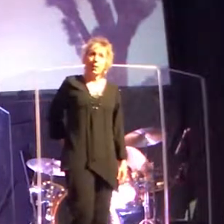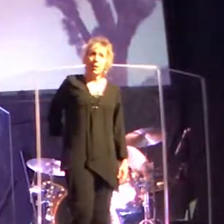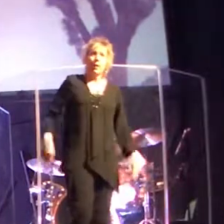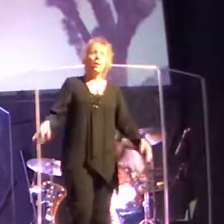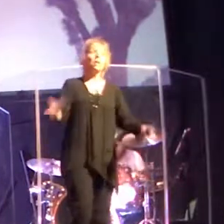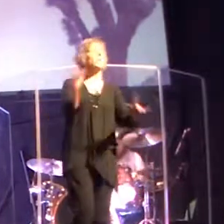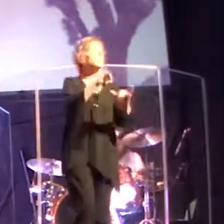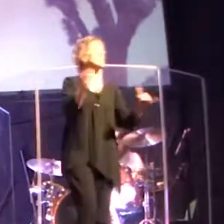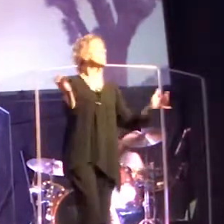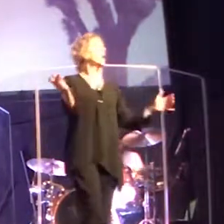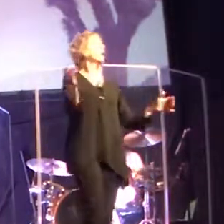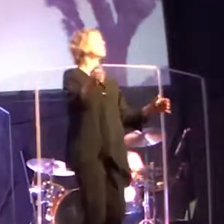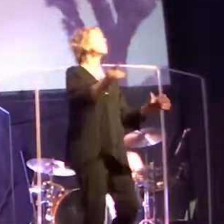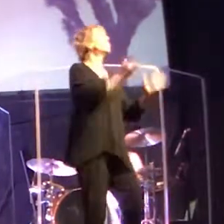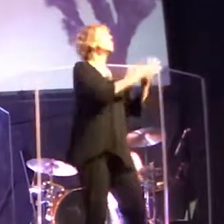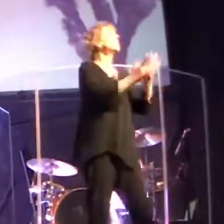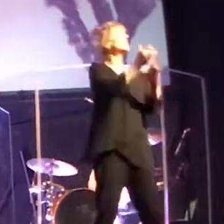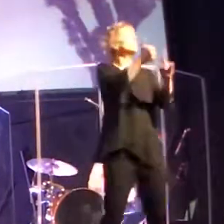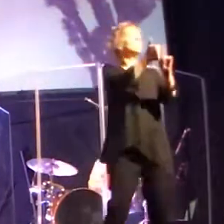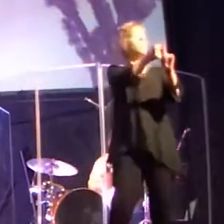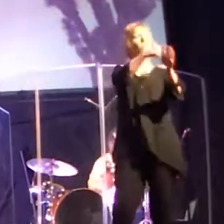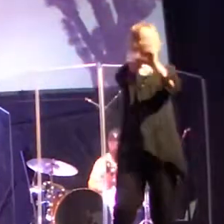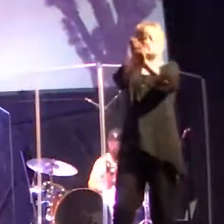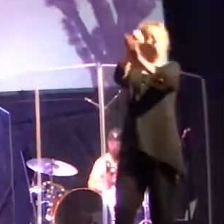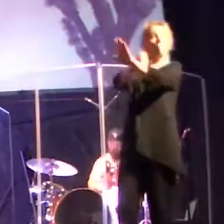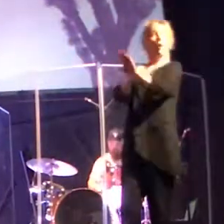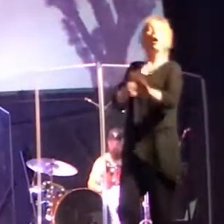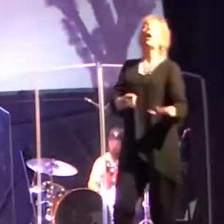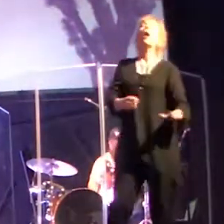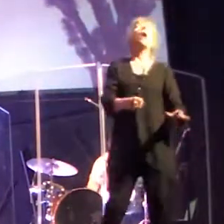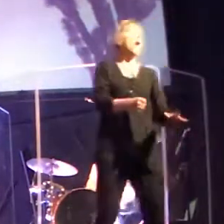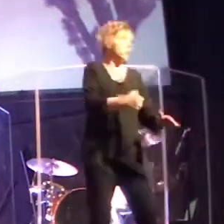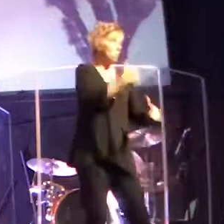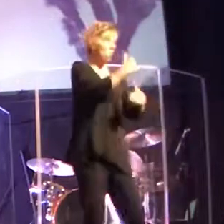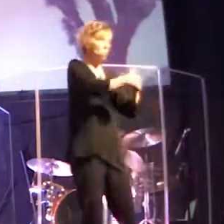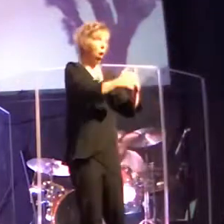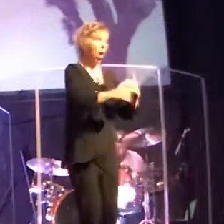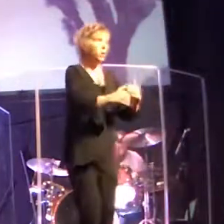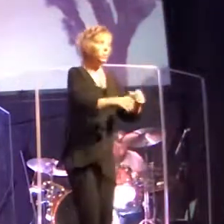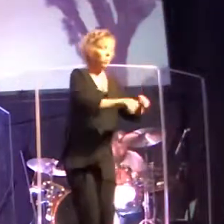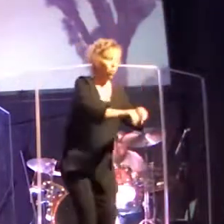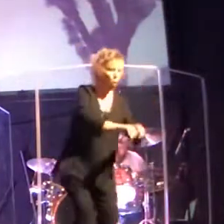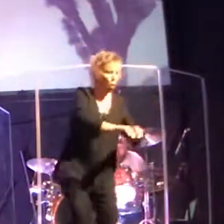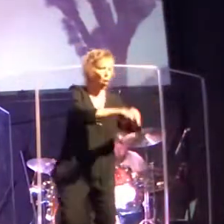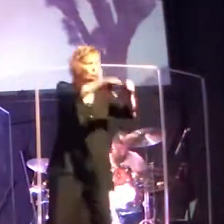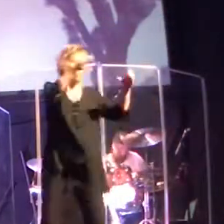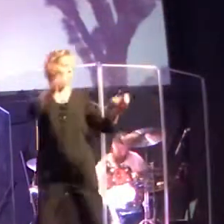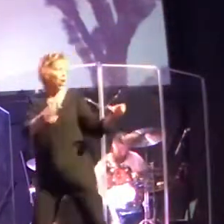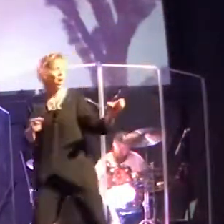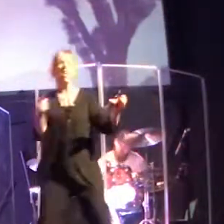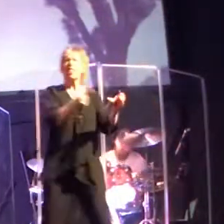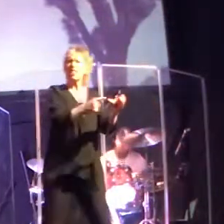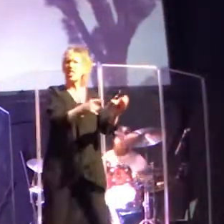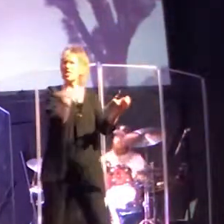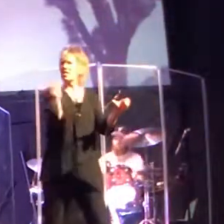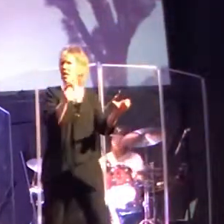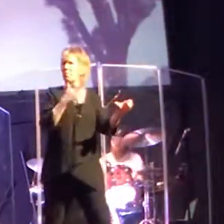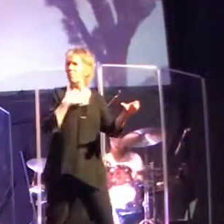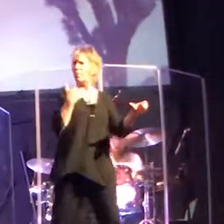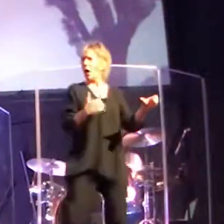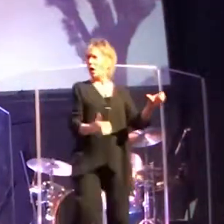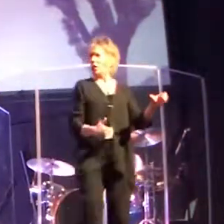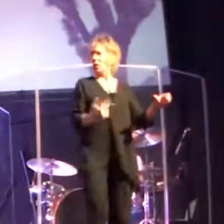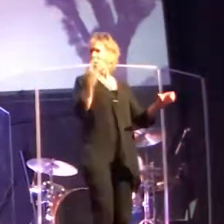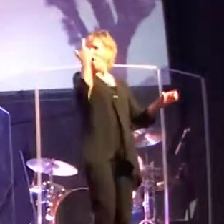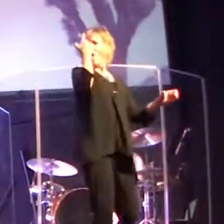Jesus sat down to have a meal with his disciples. And he took bread and he broke it. And he said, "This is my body, broken